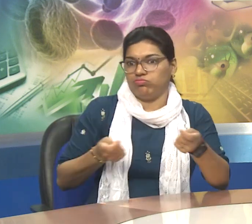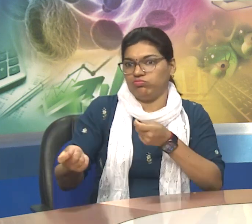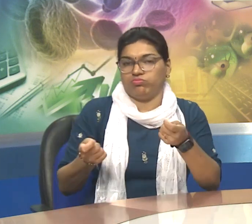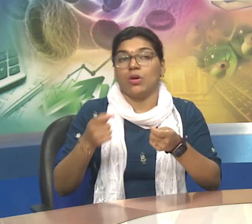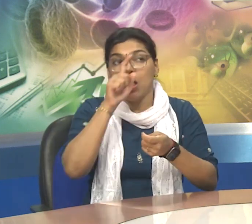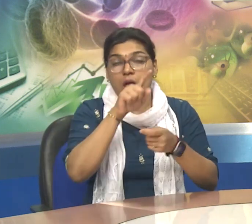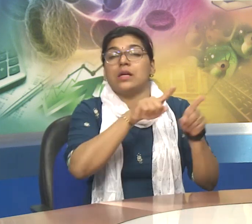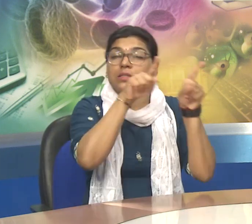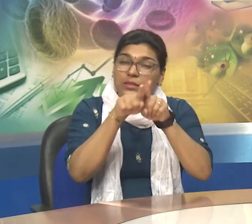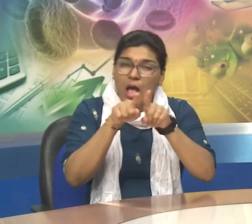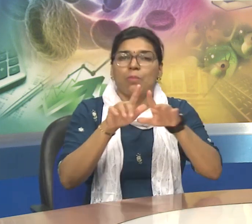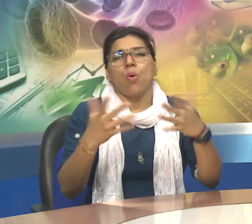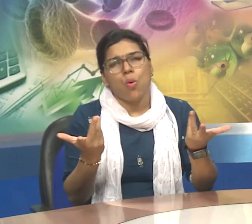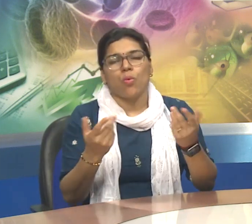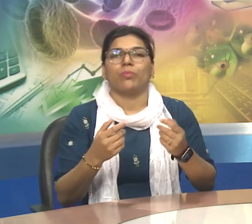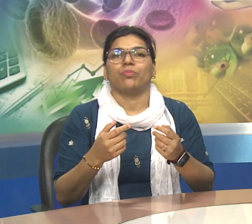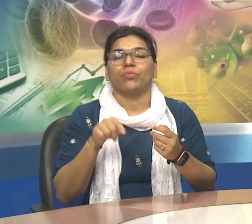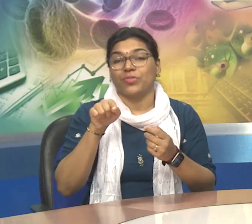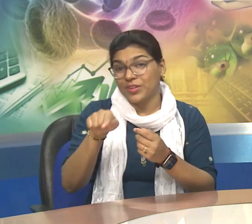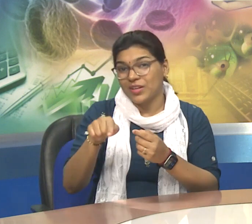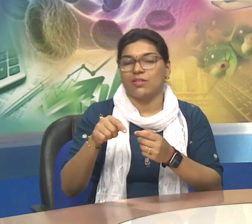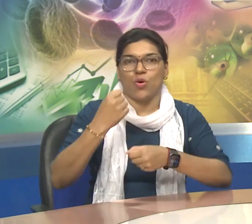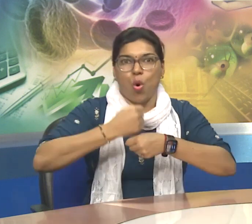one boss for all.